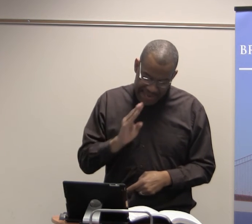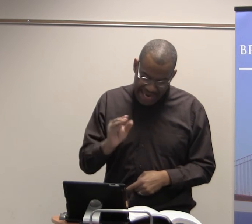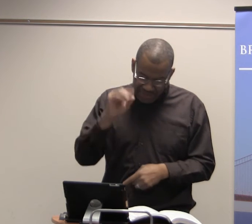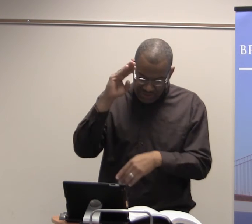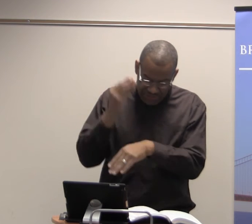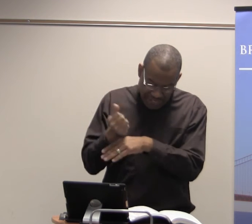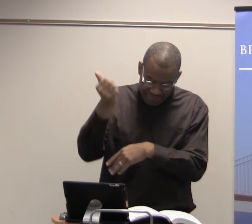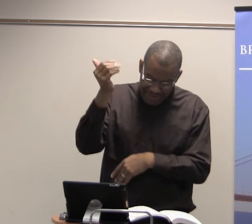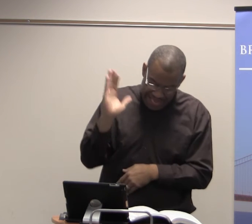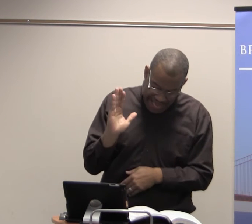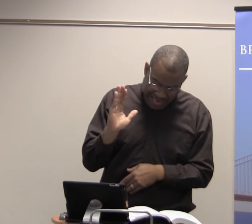be the Son of God,